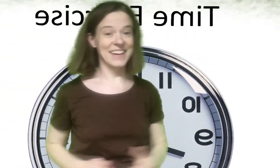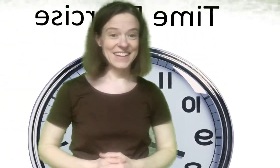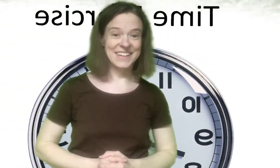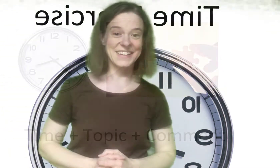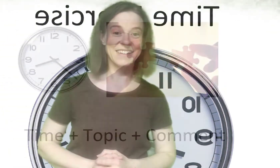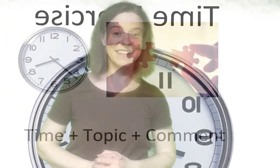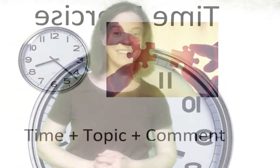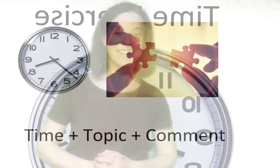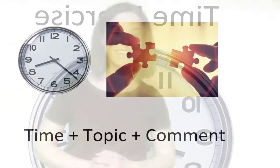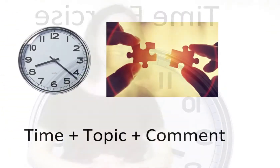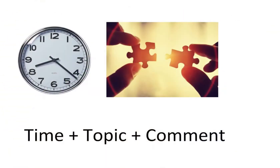Yay!